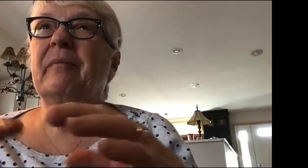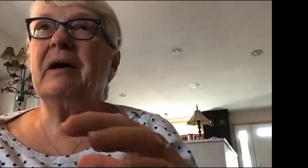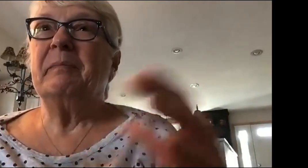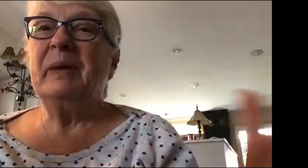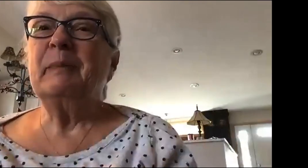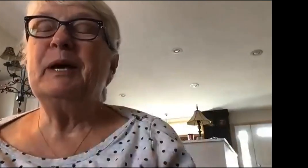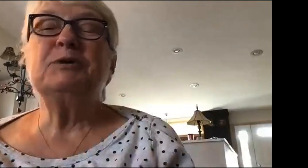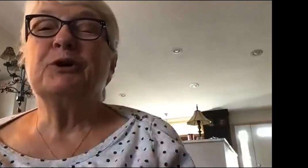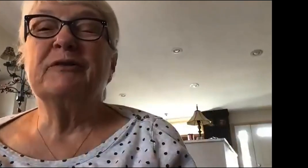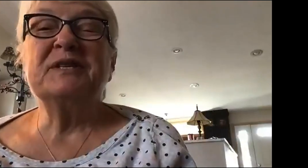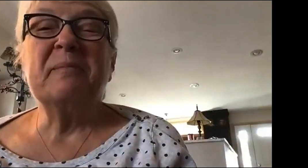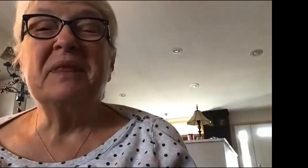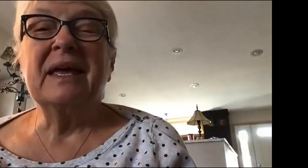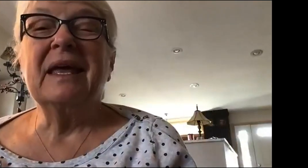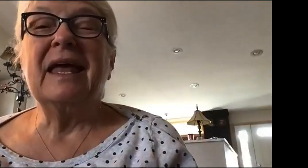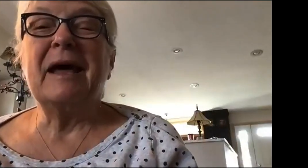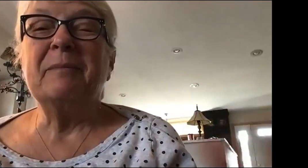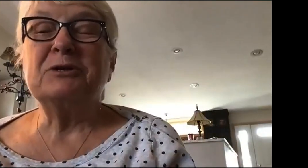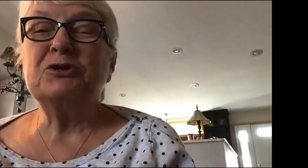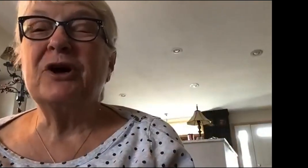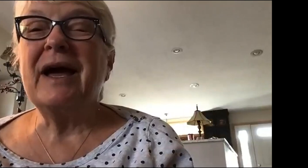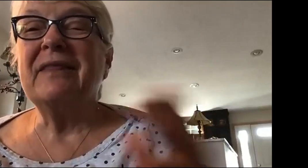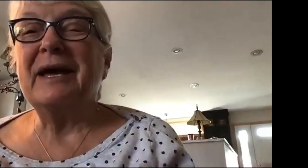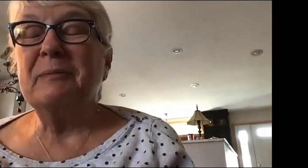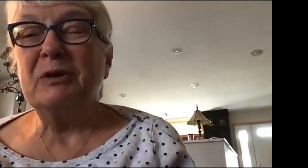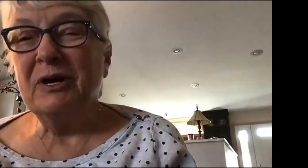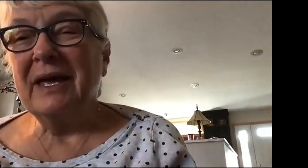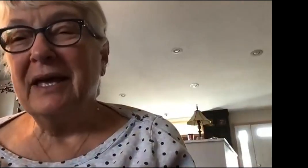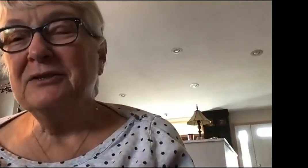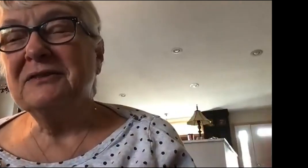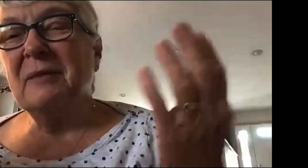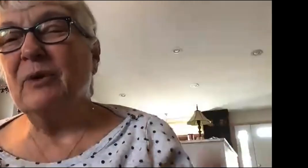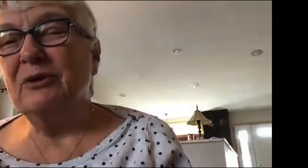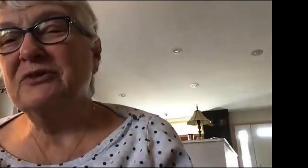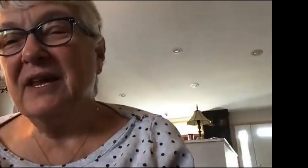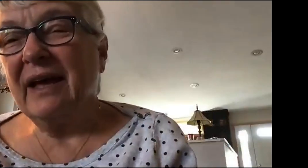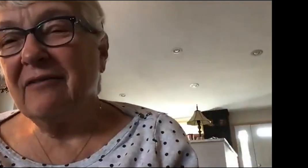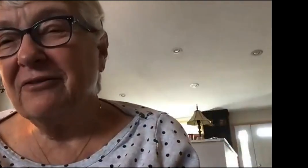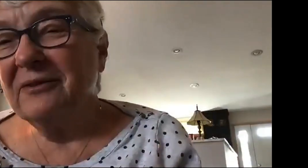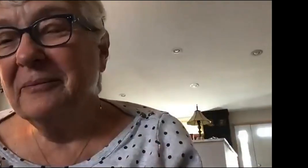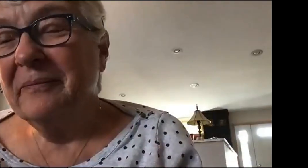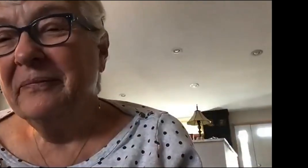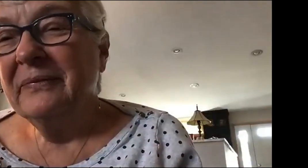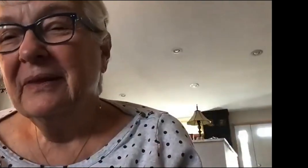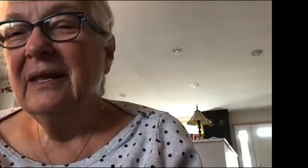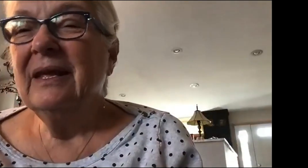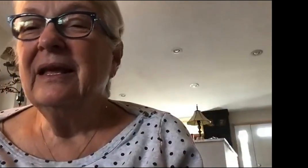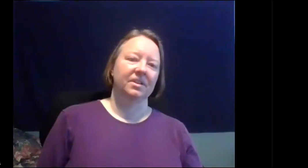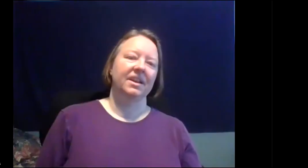a big picture of something, and I'm not sure how that communicates to someone who's deaf. So